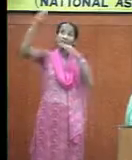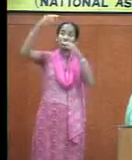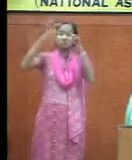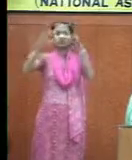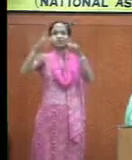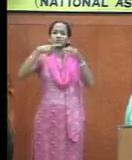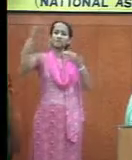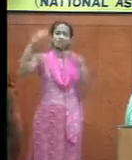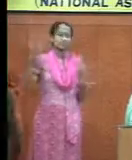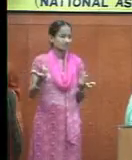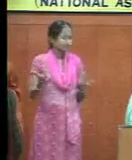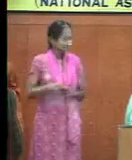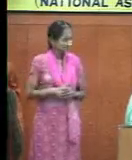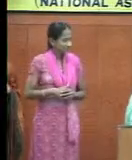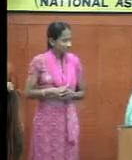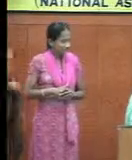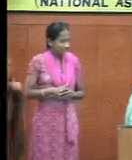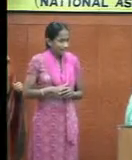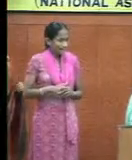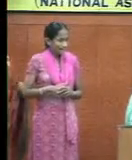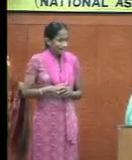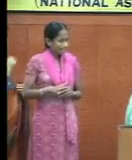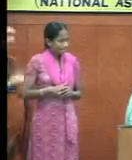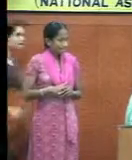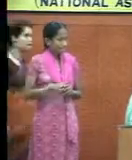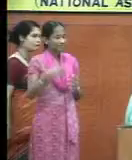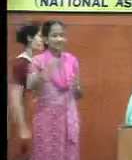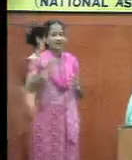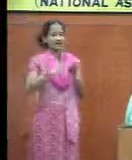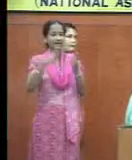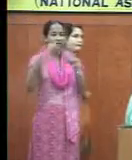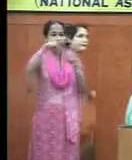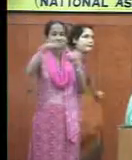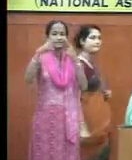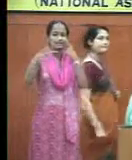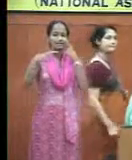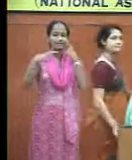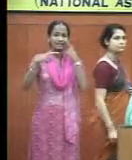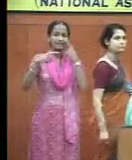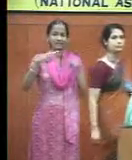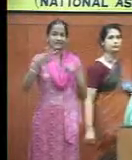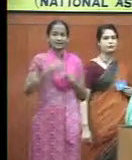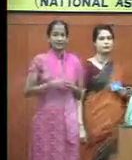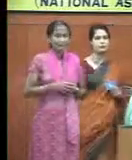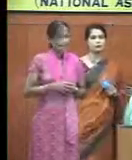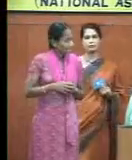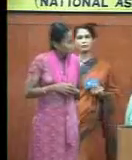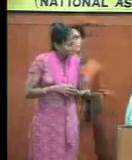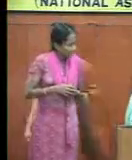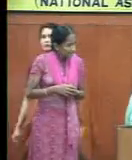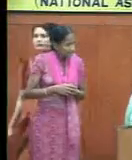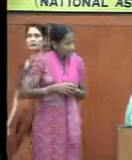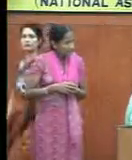So automatically from your RTI you will be able to immediately on paper see